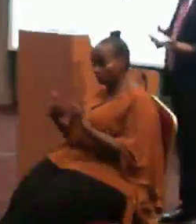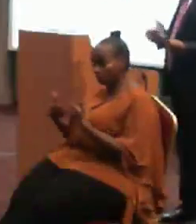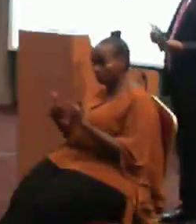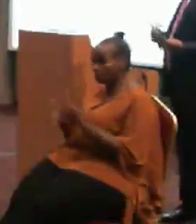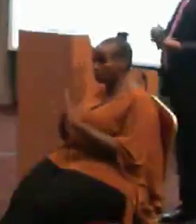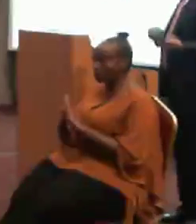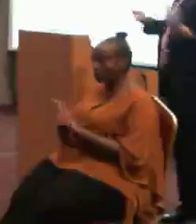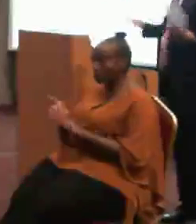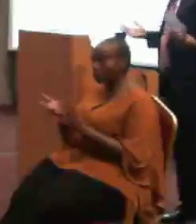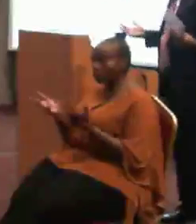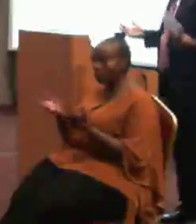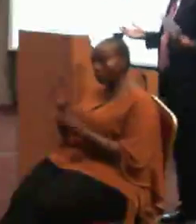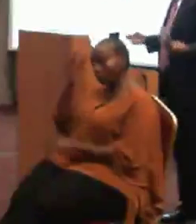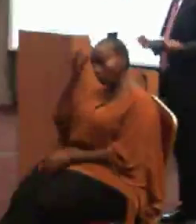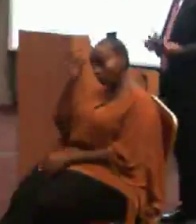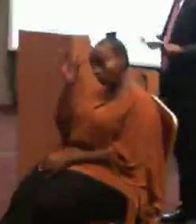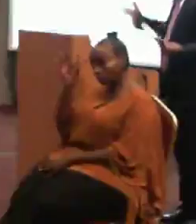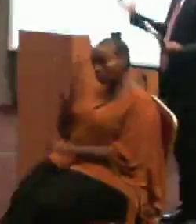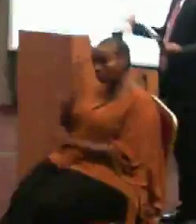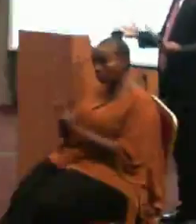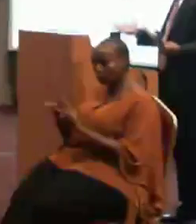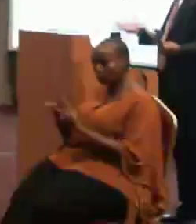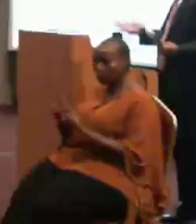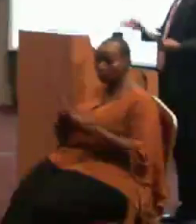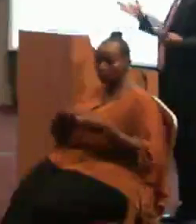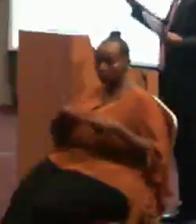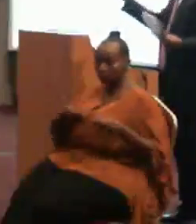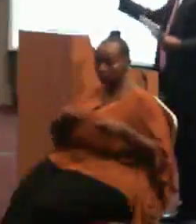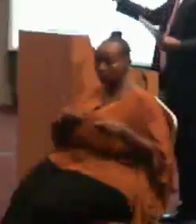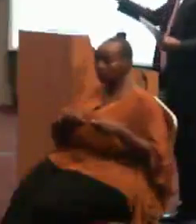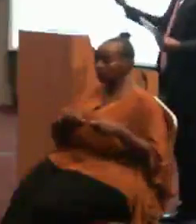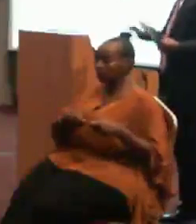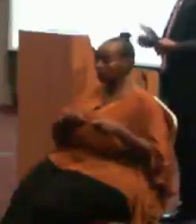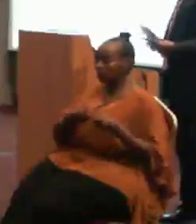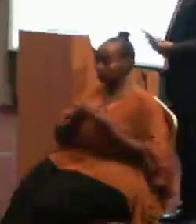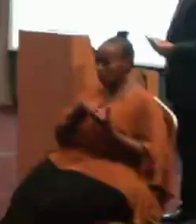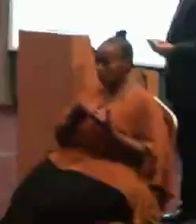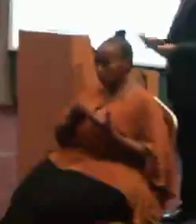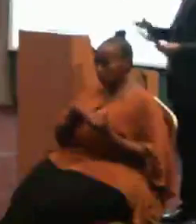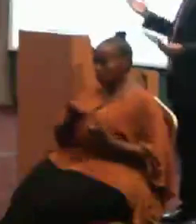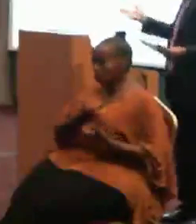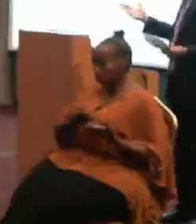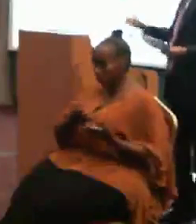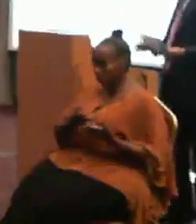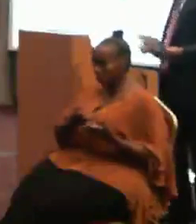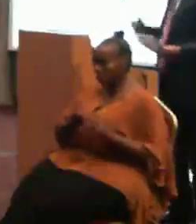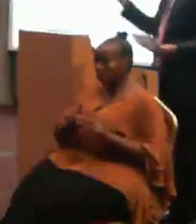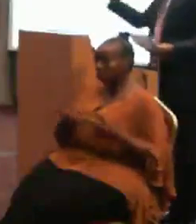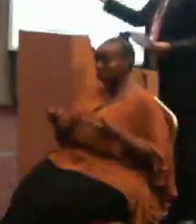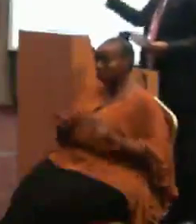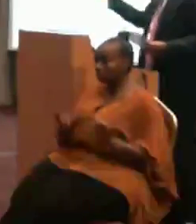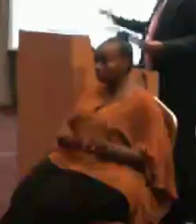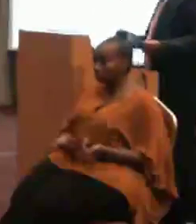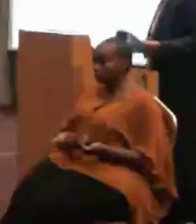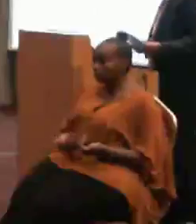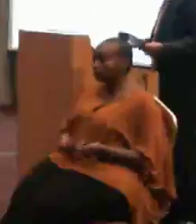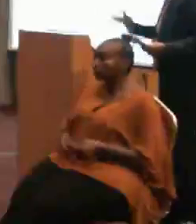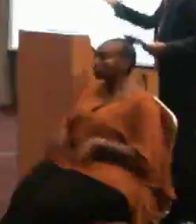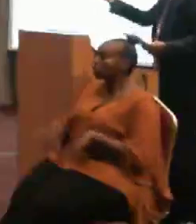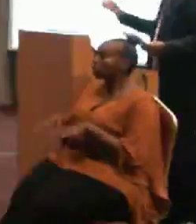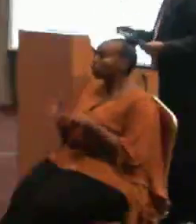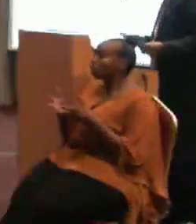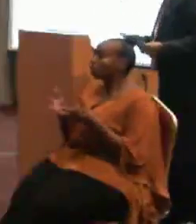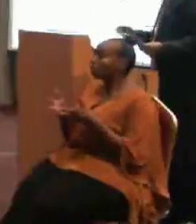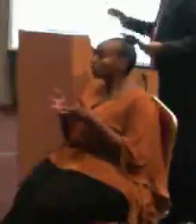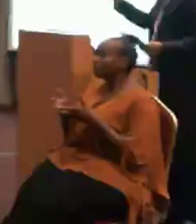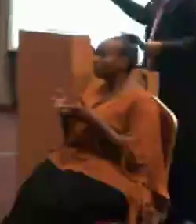government or Eskom has to dispose of its assets to cover the other debt. And I think that's the slight difference. At the moment, and interesting enough, just